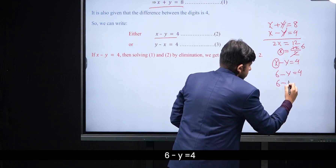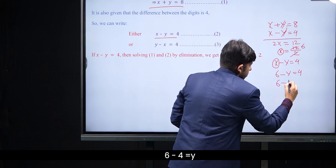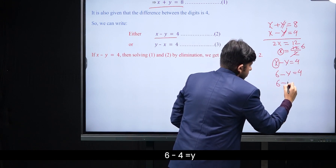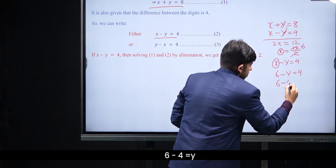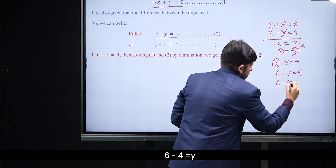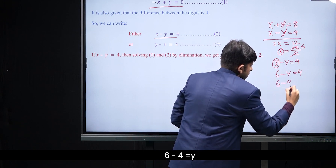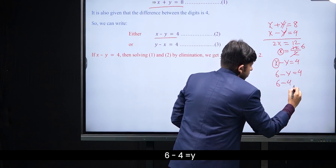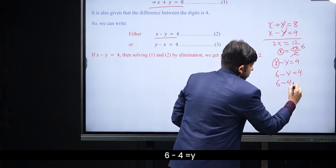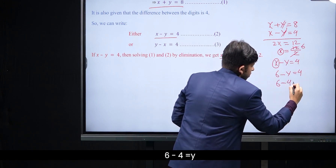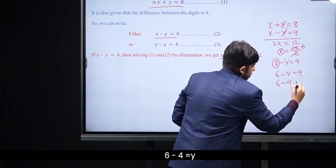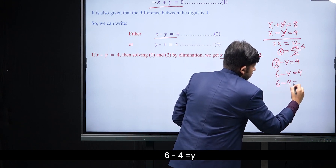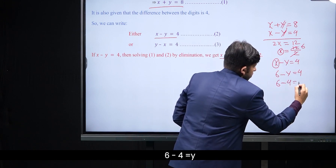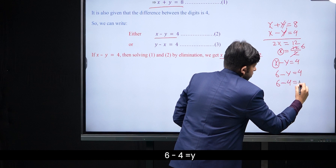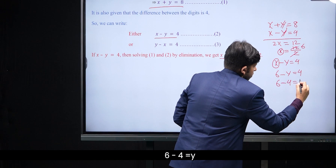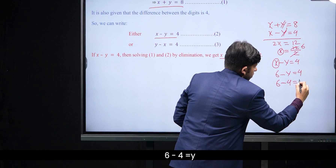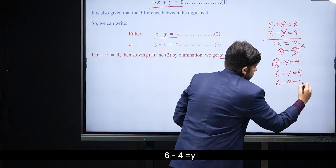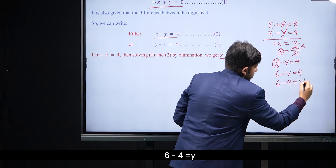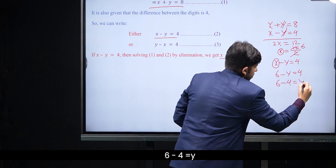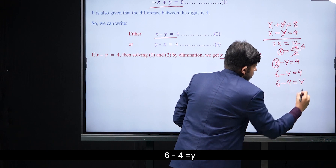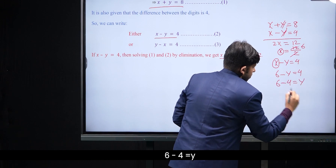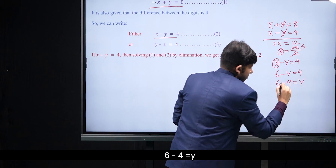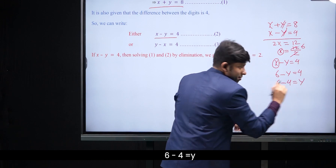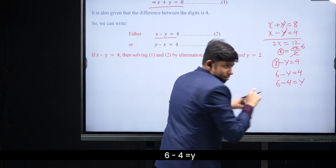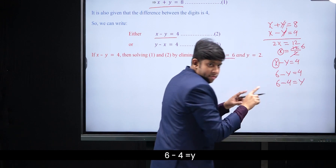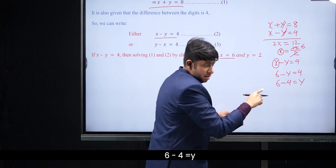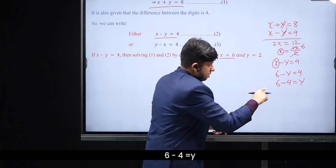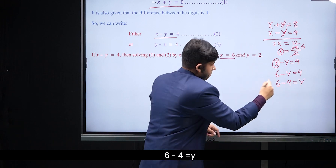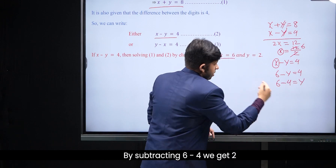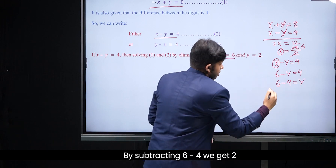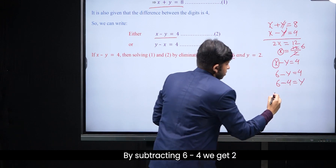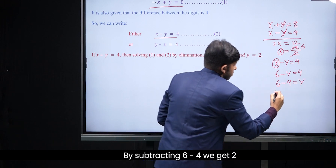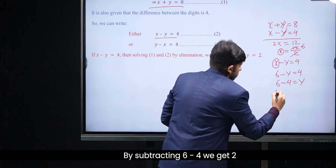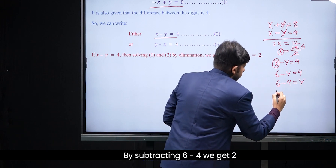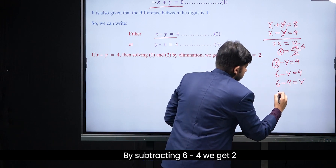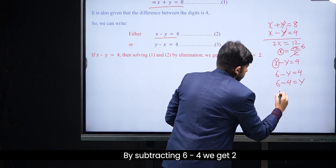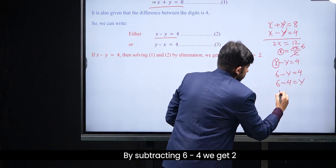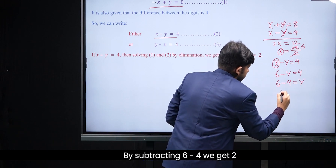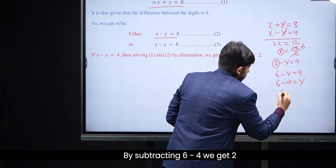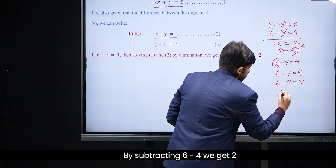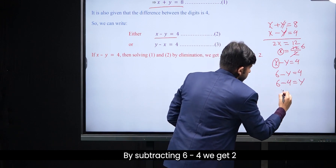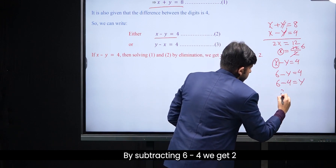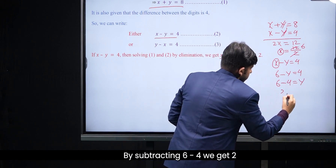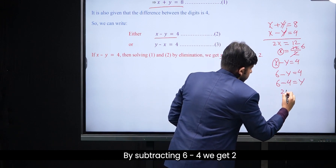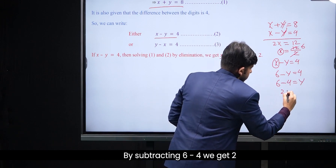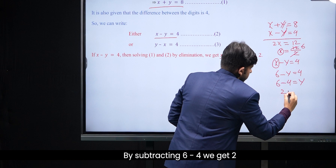Six minus 4 is equal to y. By subtracting 6 minus 4, we get 2.